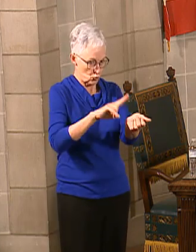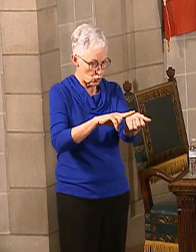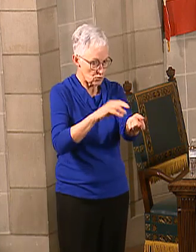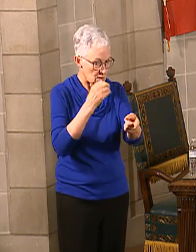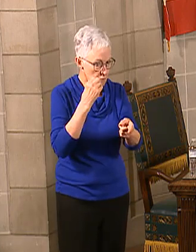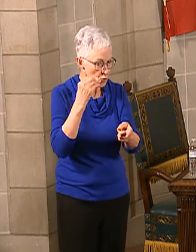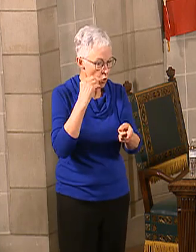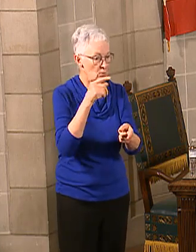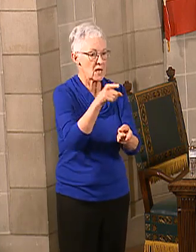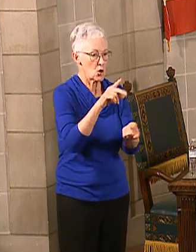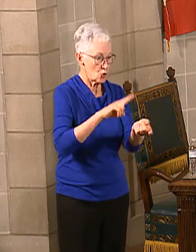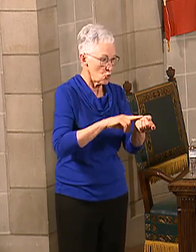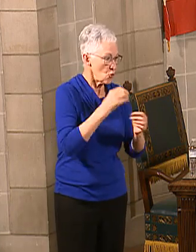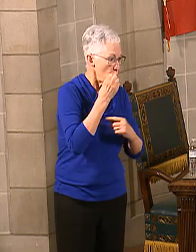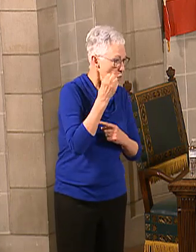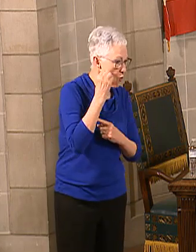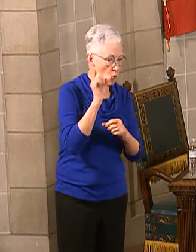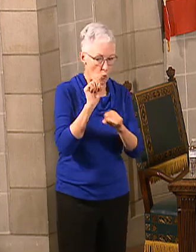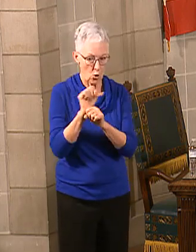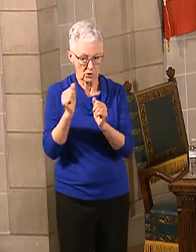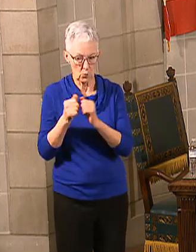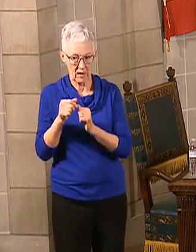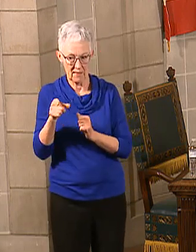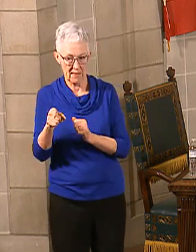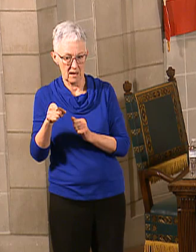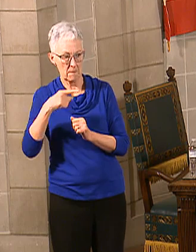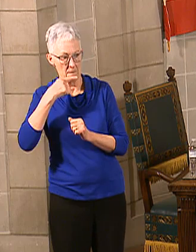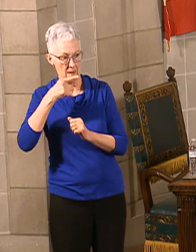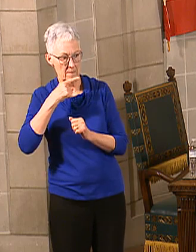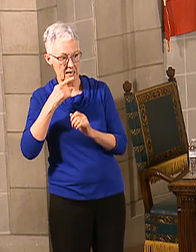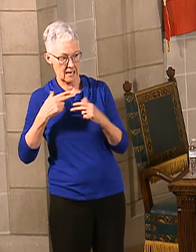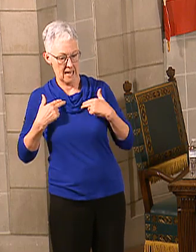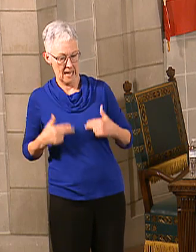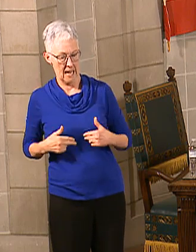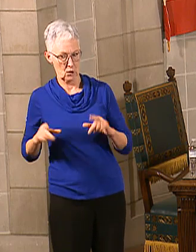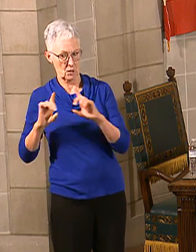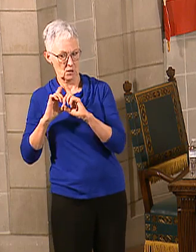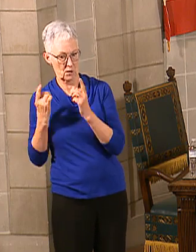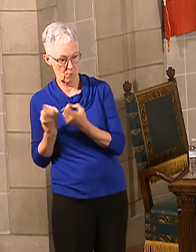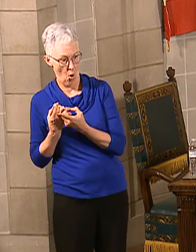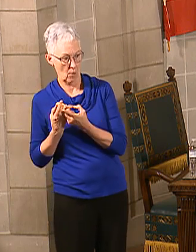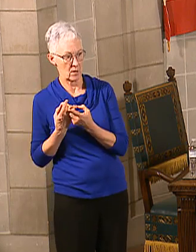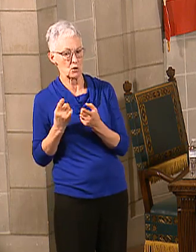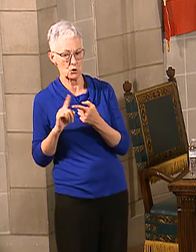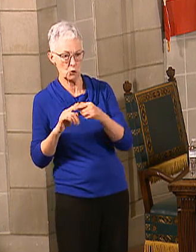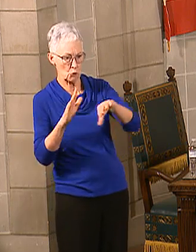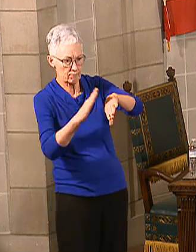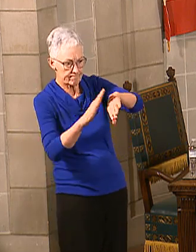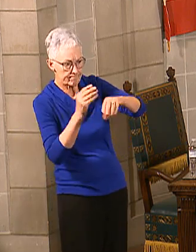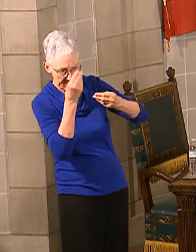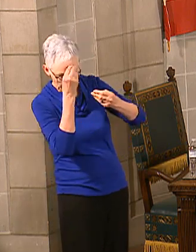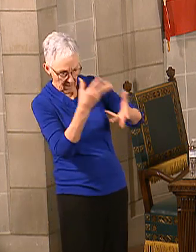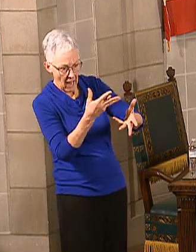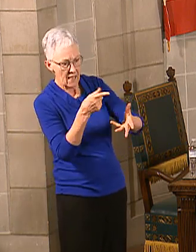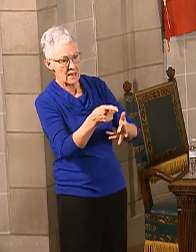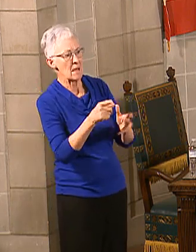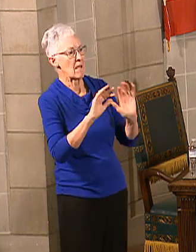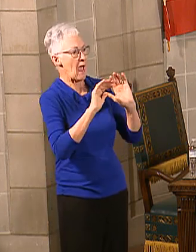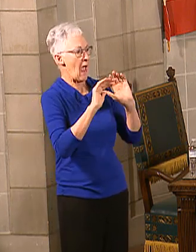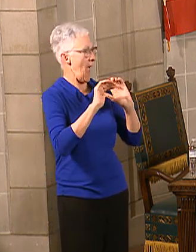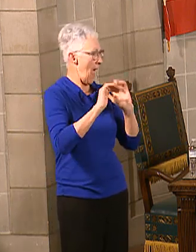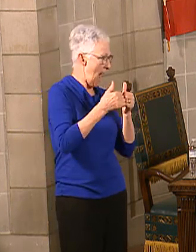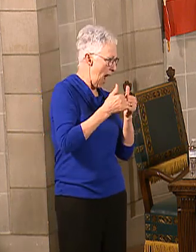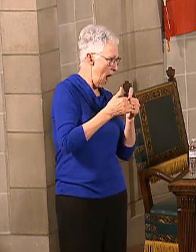in fact, actually, Dr. Antone, if I could ask you to come up again and just talk a little bit about, maybe you want to give just a little bit about how the state worked with the local public